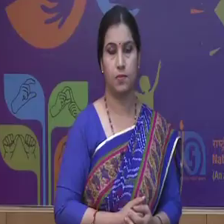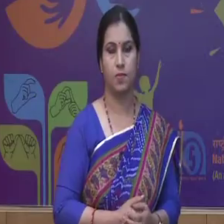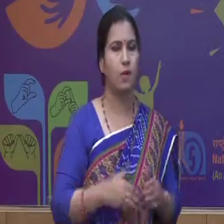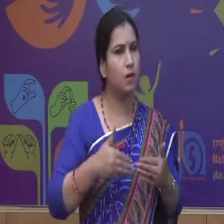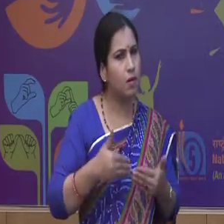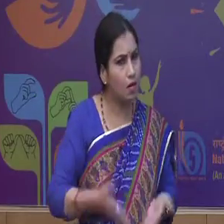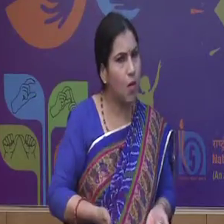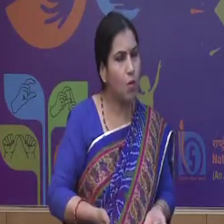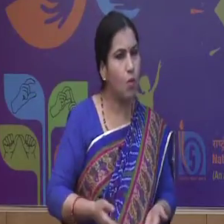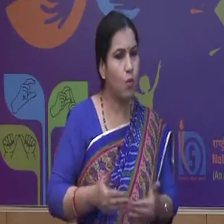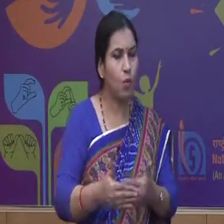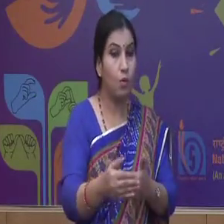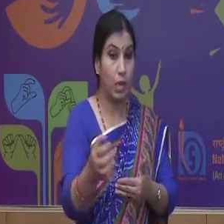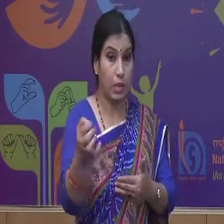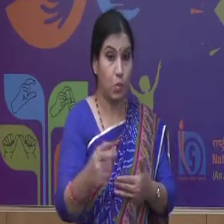now we shall study a new term.